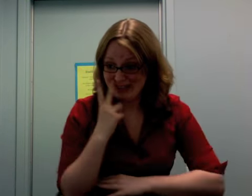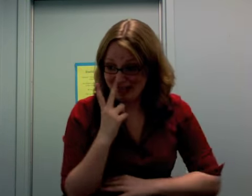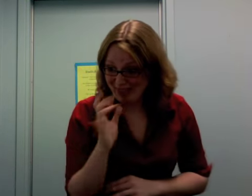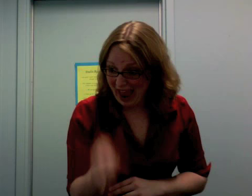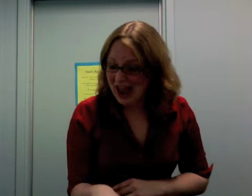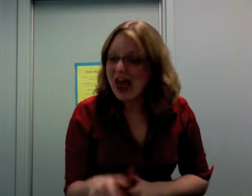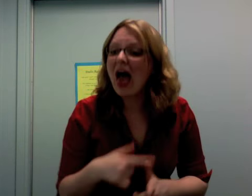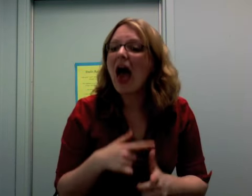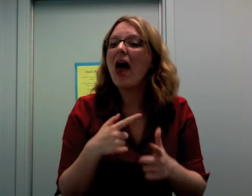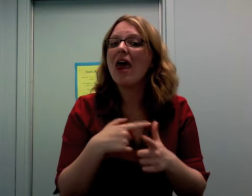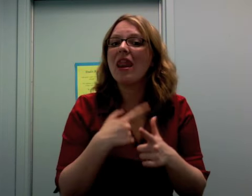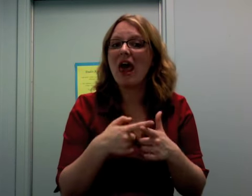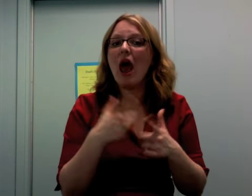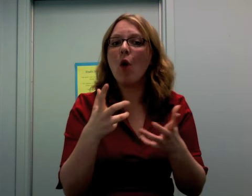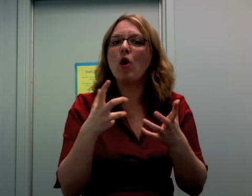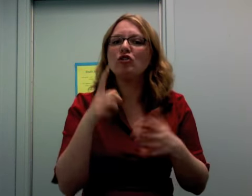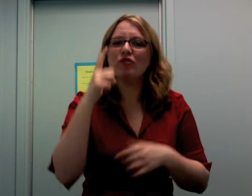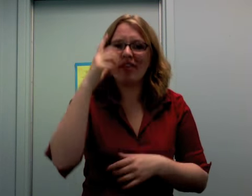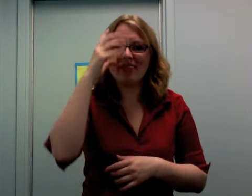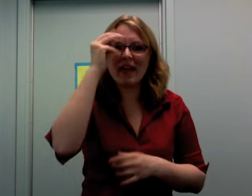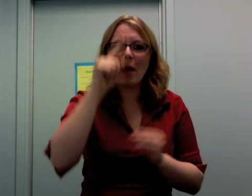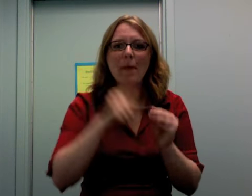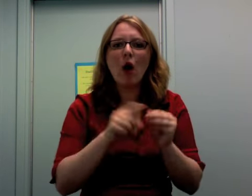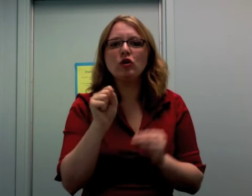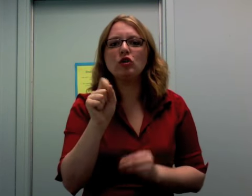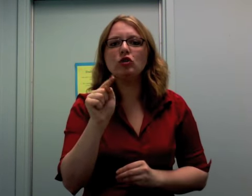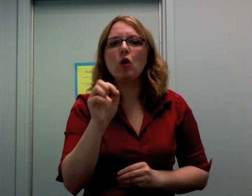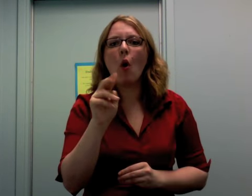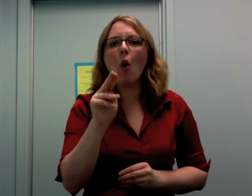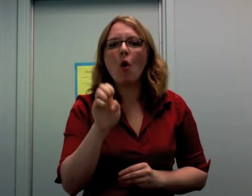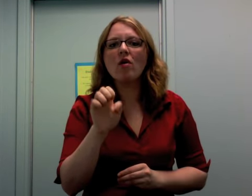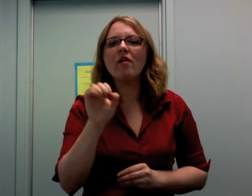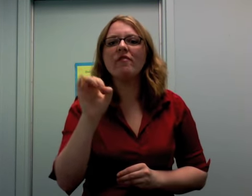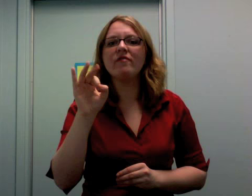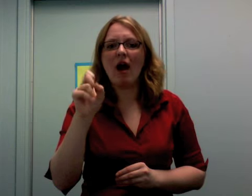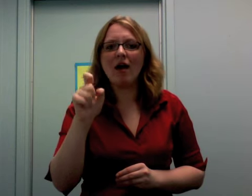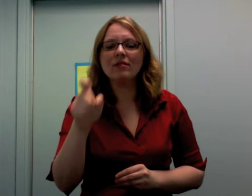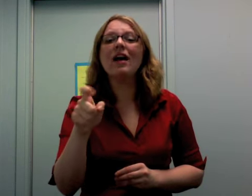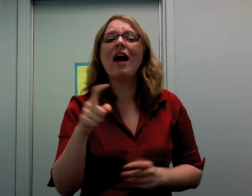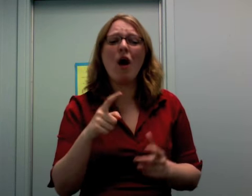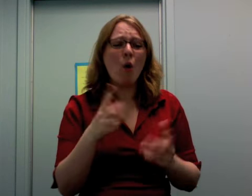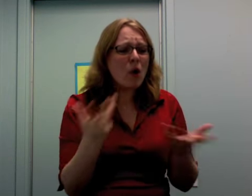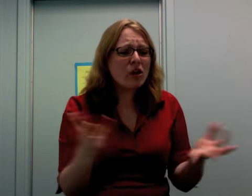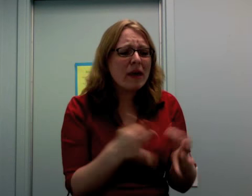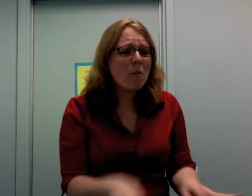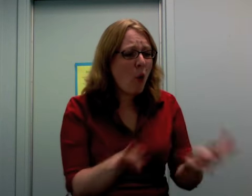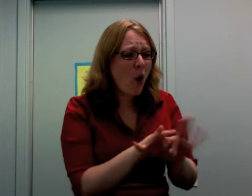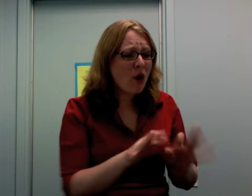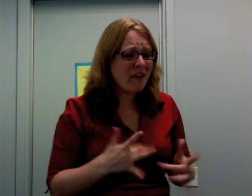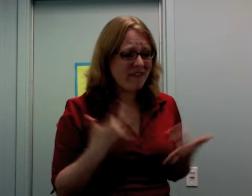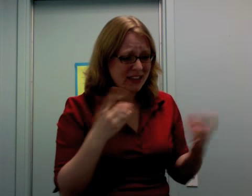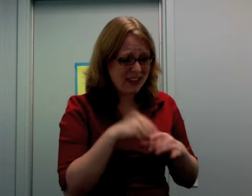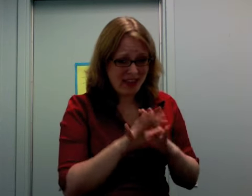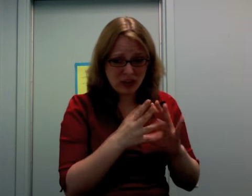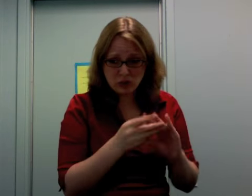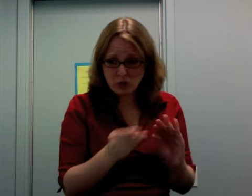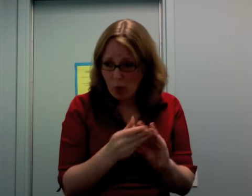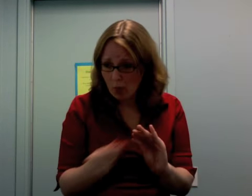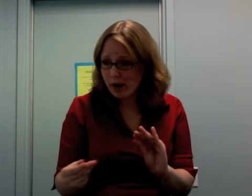Stone Fox, the story that we've just been reading. What are the important events in this story? Well, the first one is Grandpa